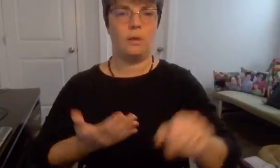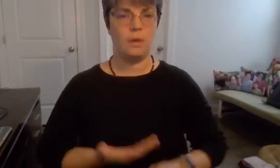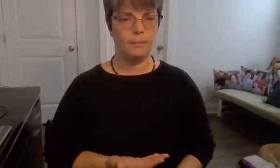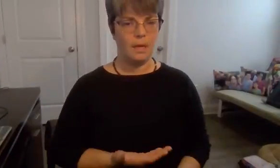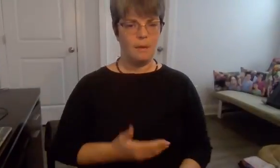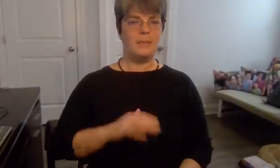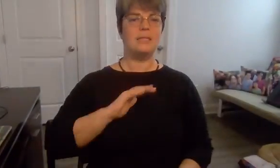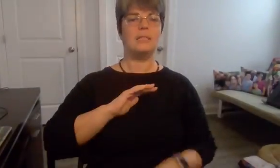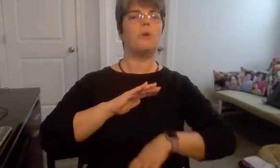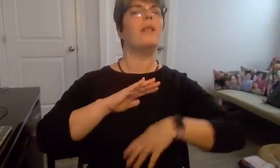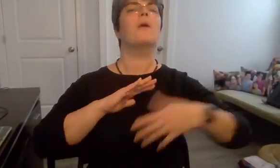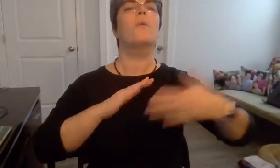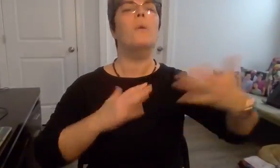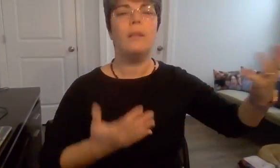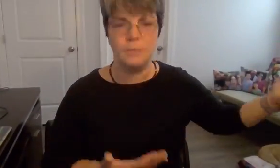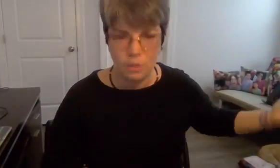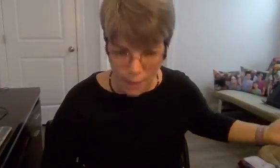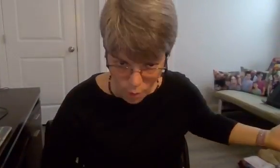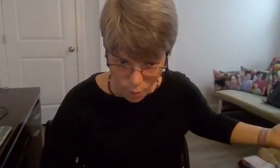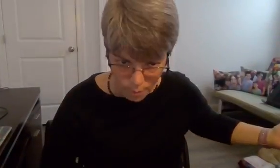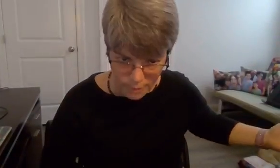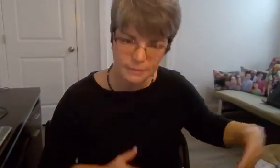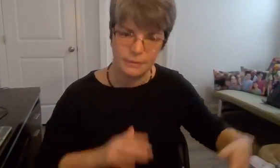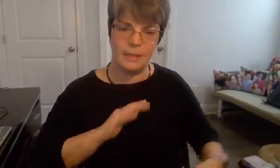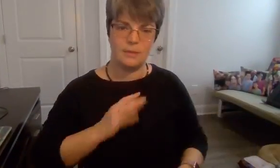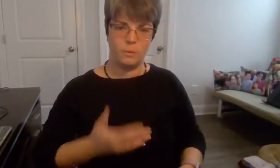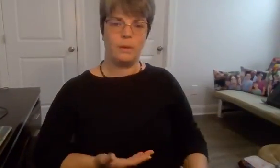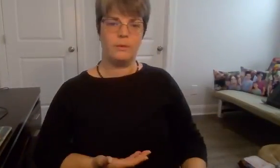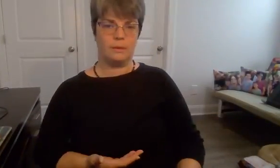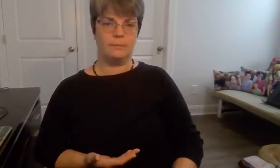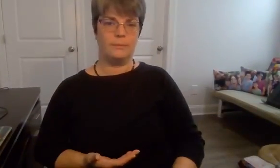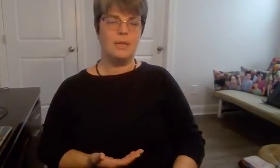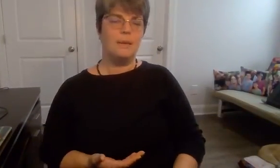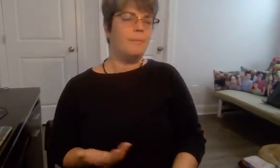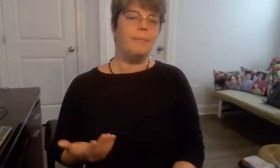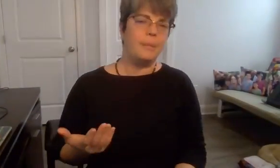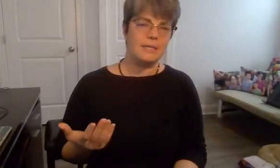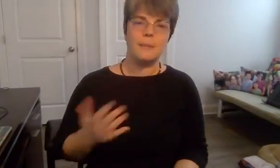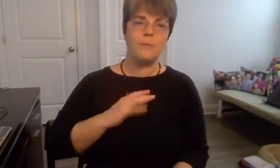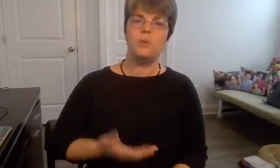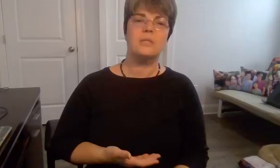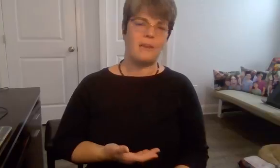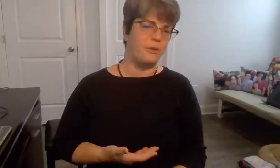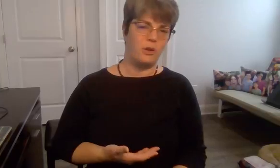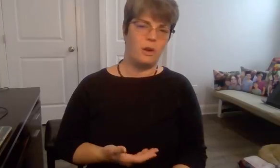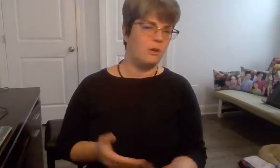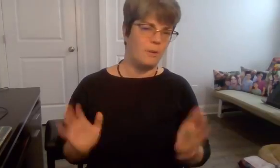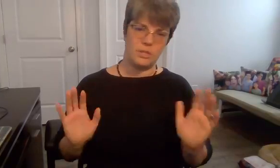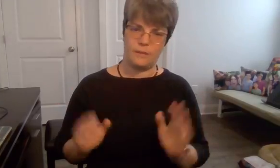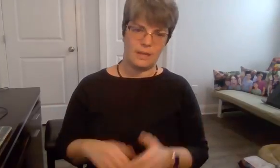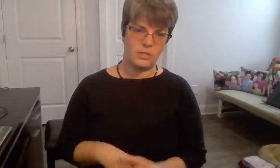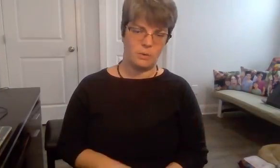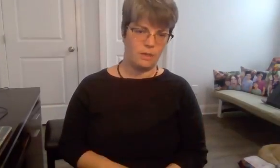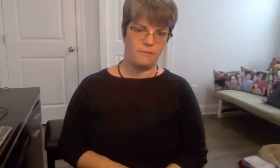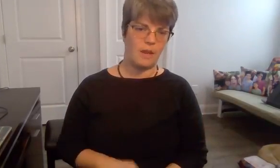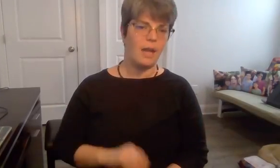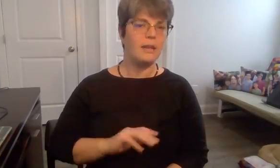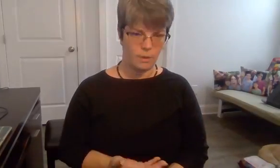Welcome. But this is more like welcome to my home, right? Welcome. But some people use that for your welcome also, and that's totally fine. So